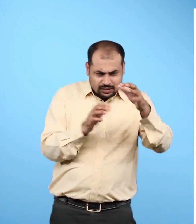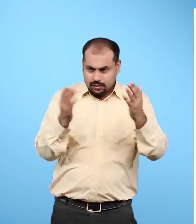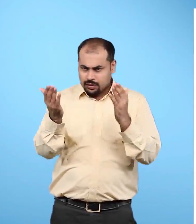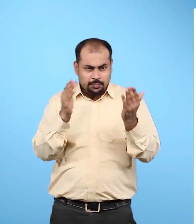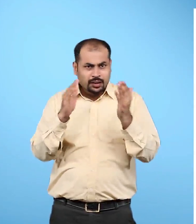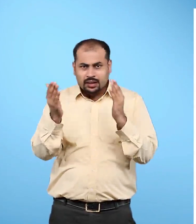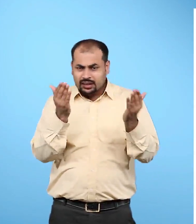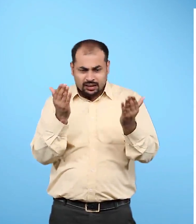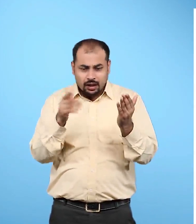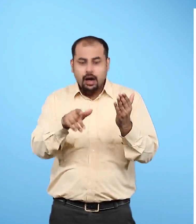bigger.